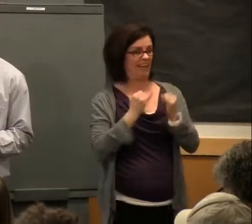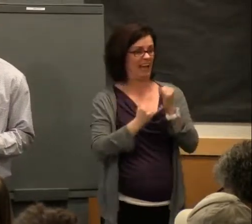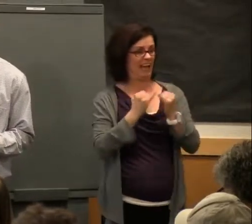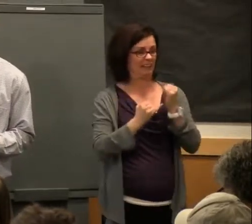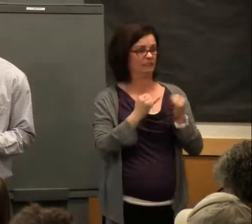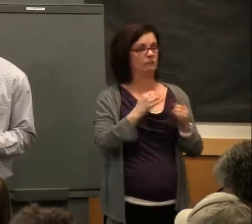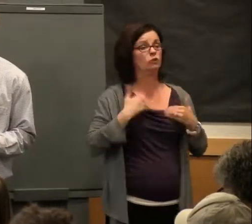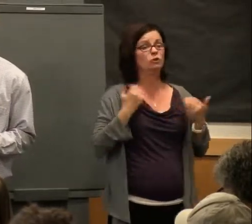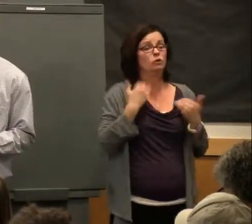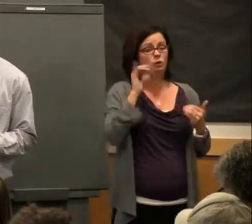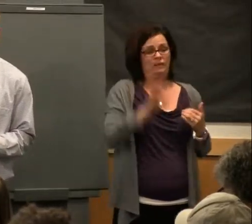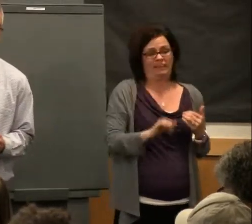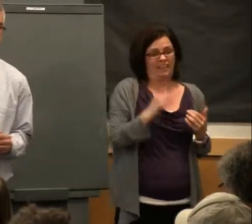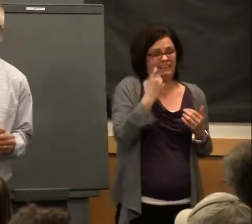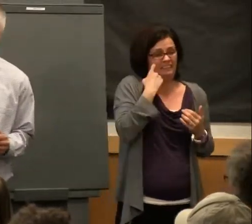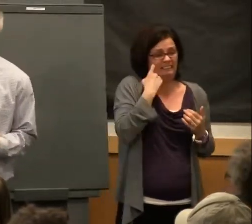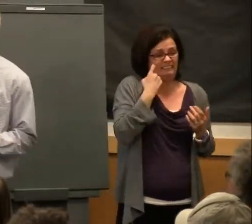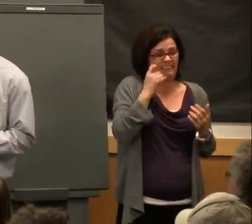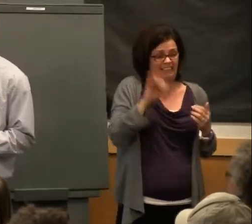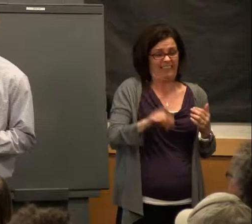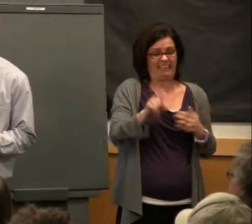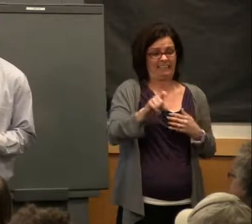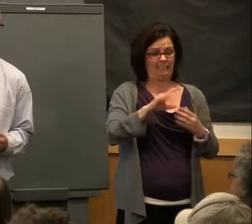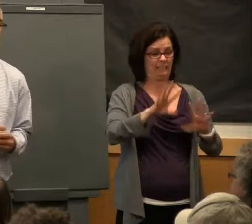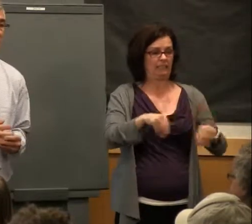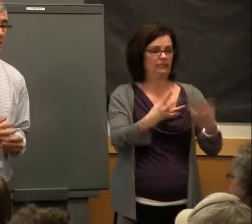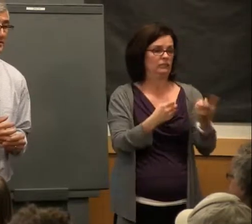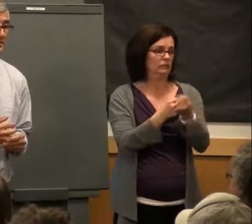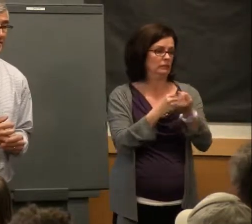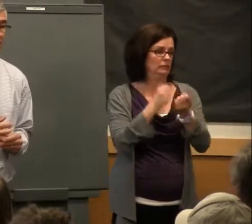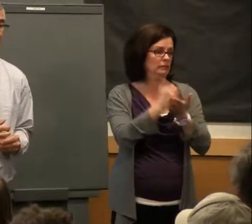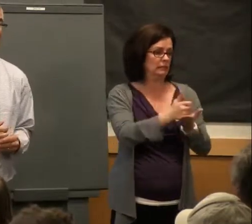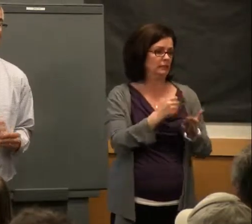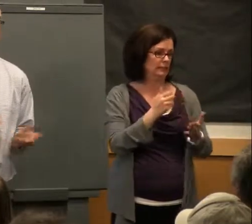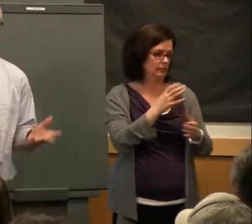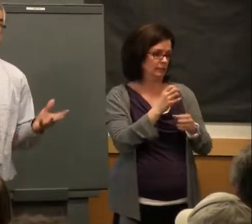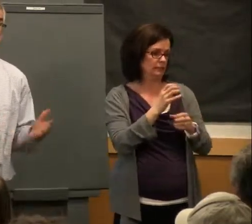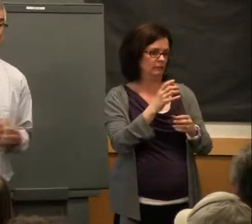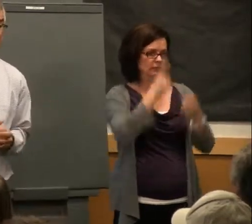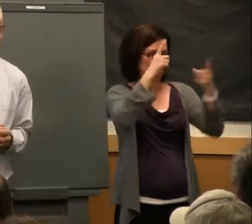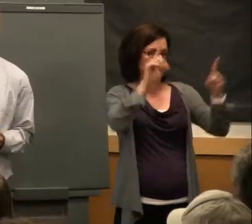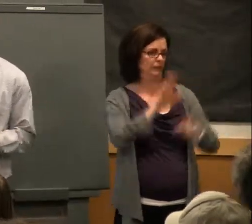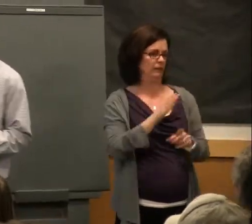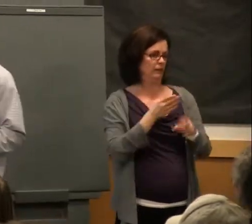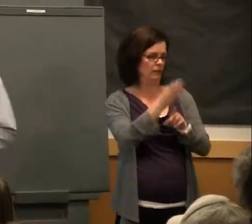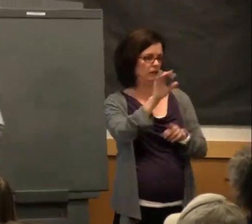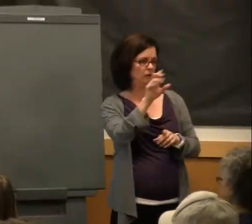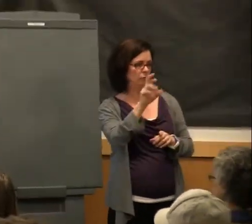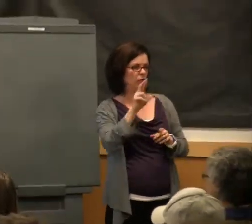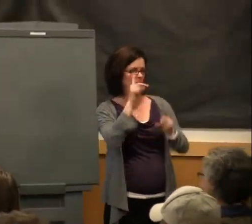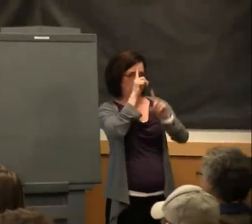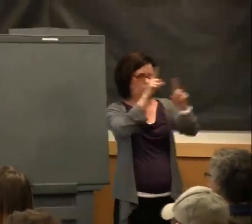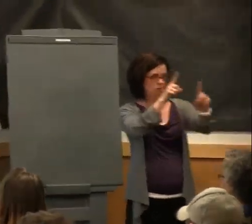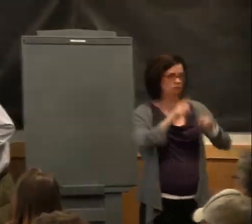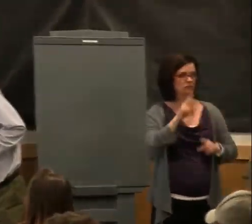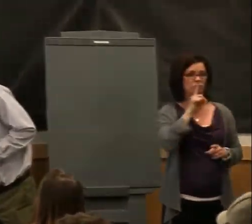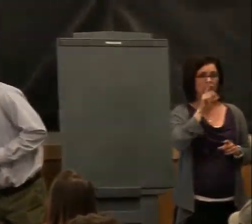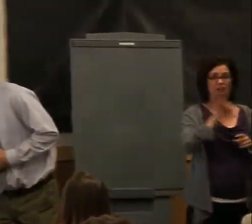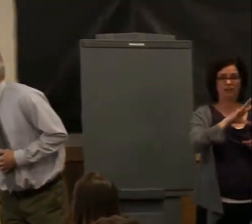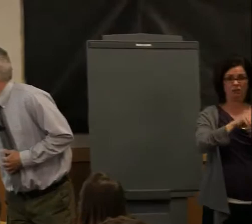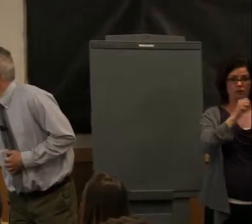one, youth who just need additional assistance with achieving their career goals. So that's just about everybody in here.